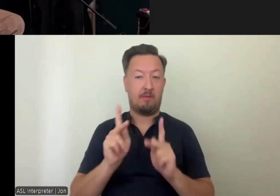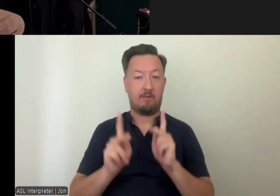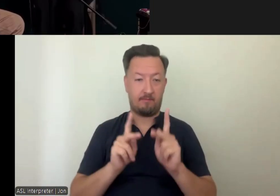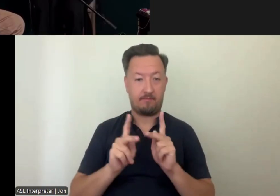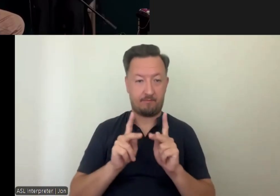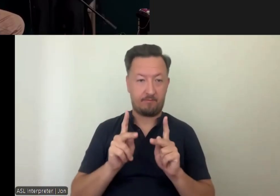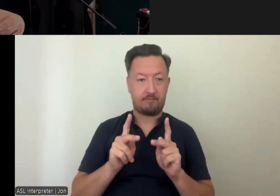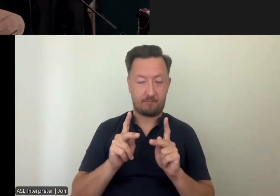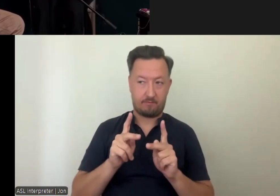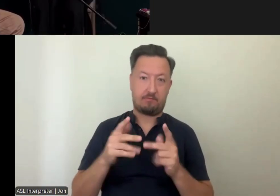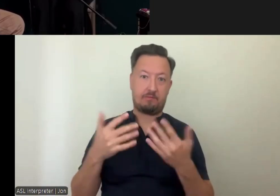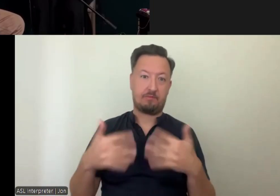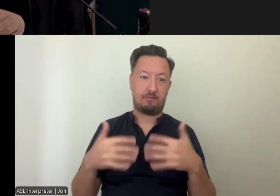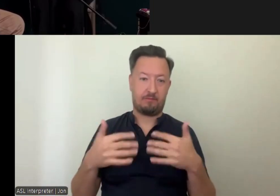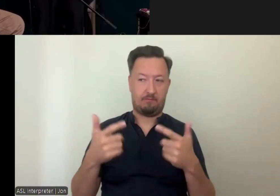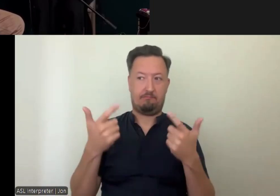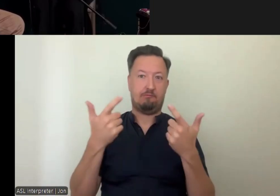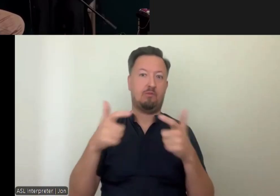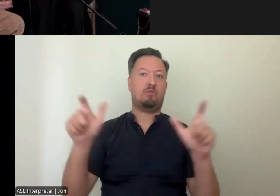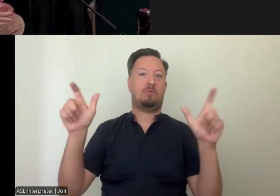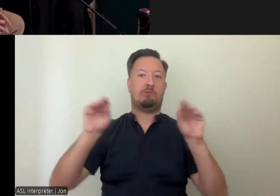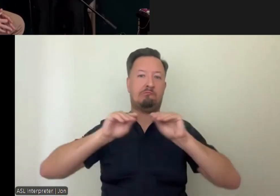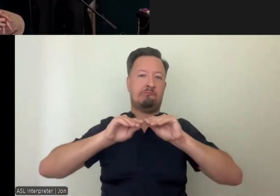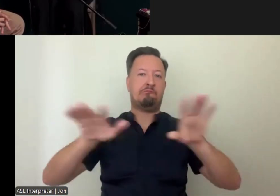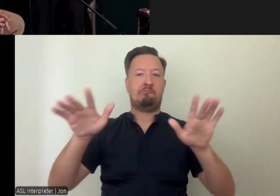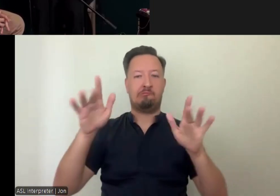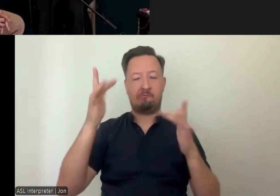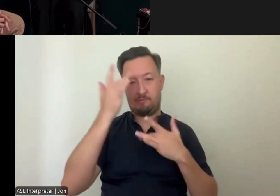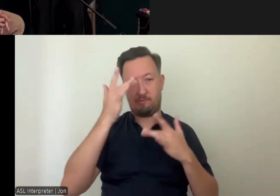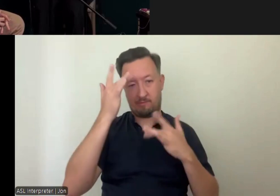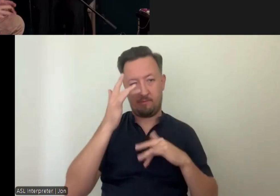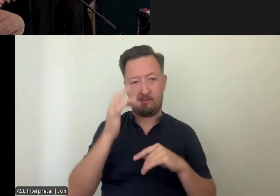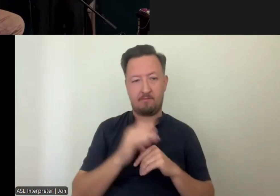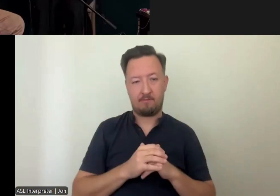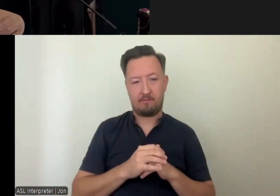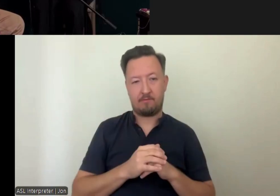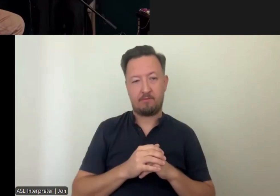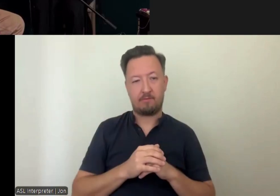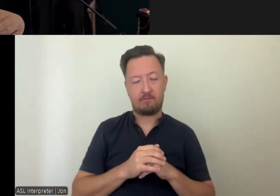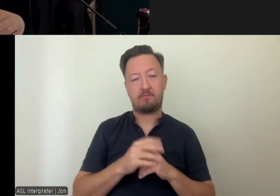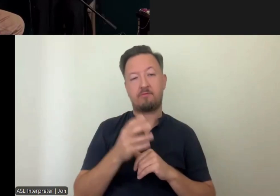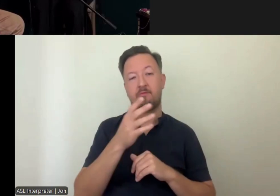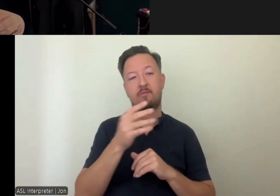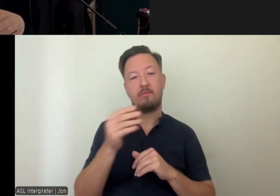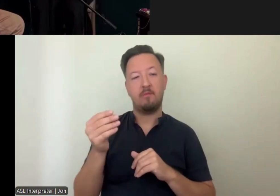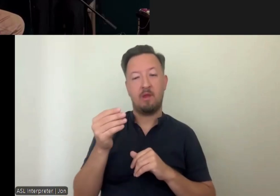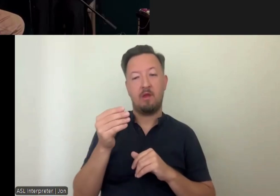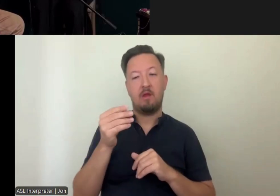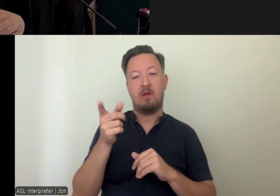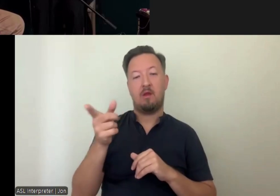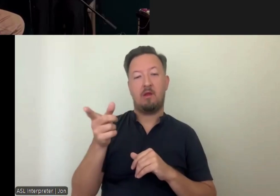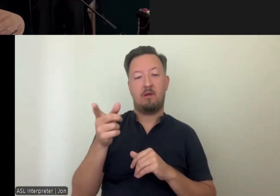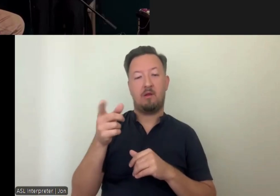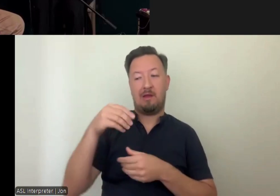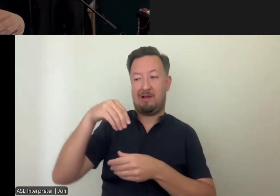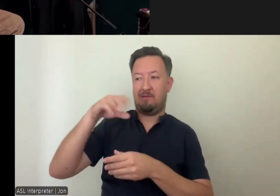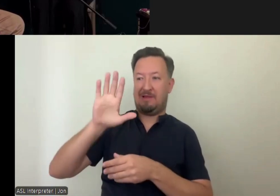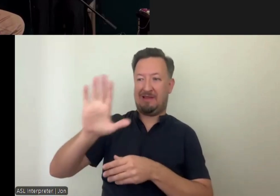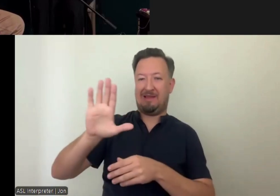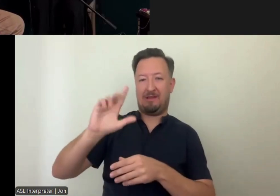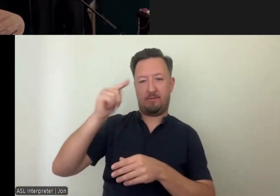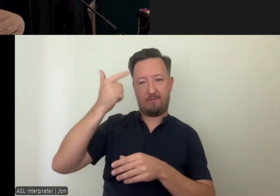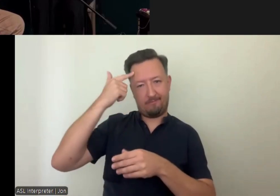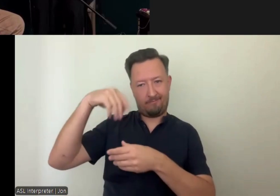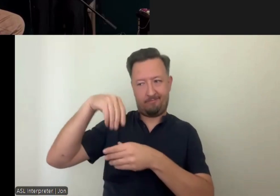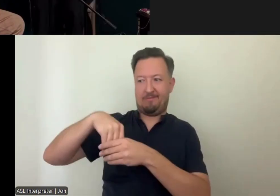the largest epidemic of antiquity. And he had to deal with an internal